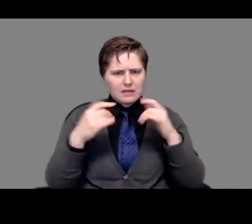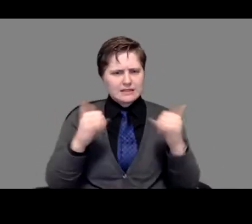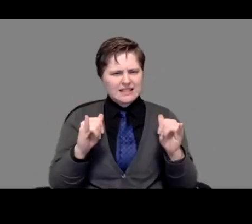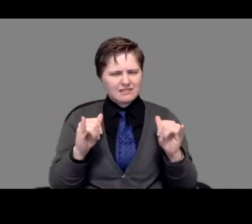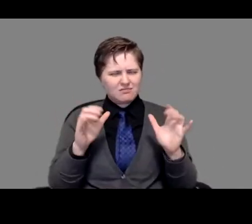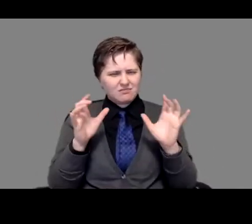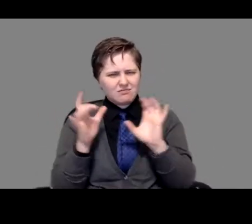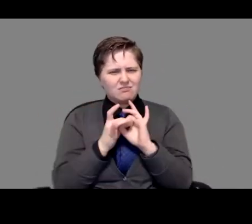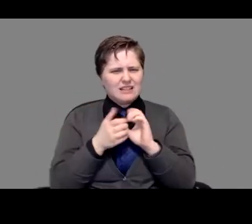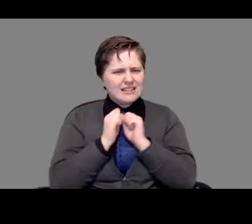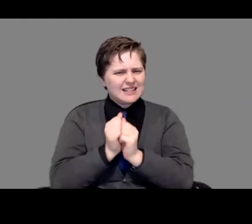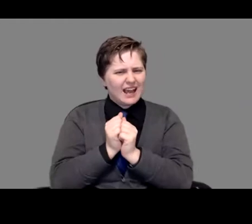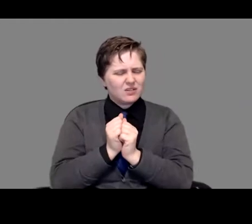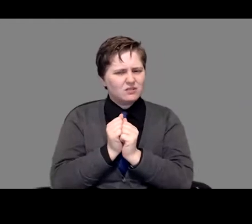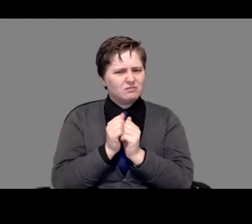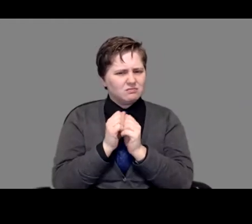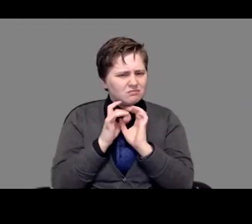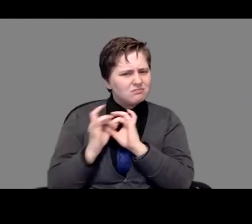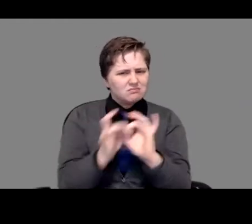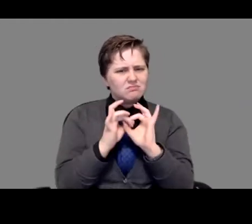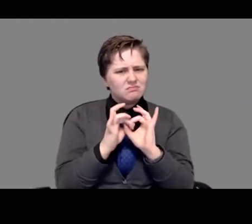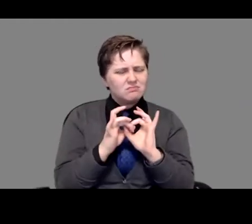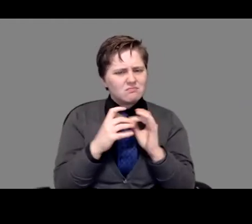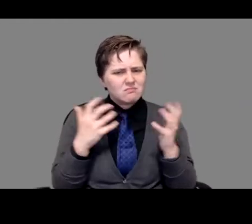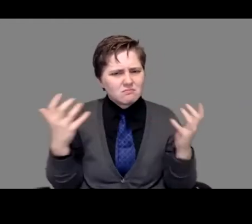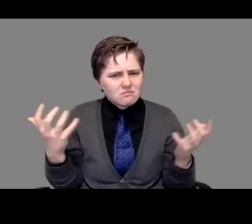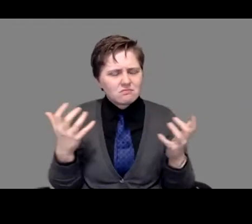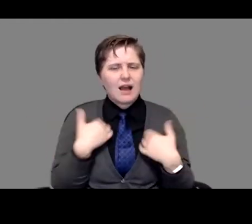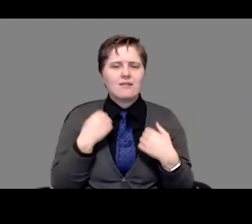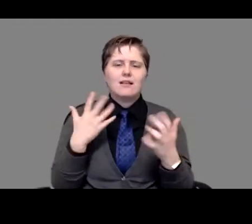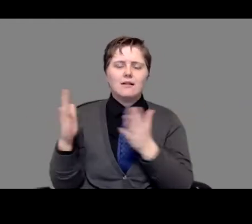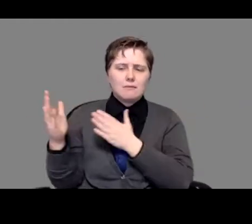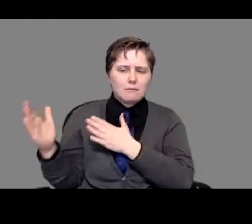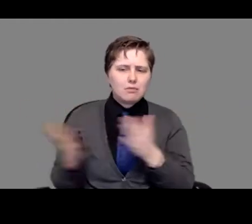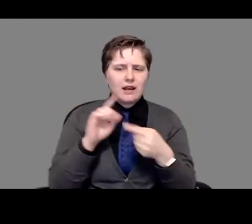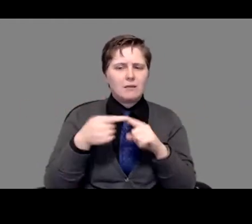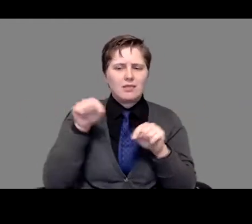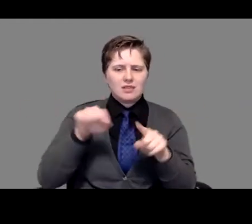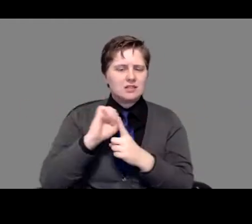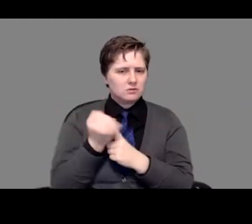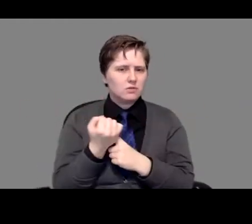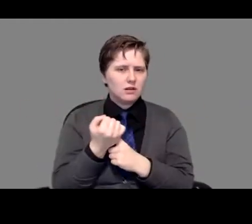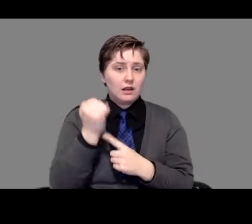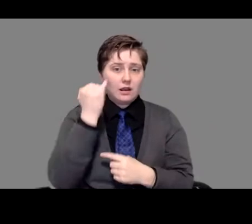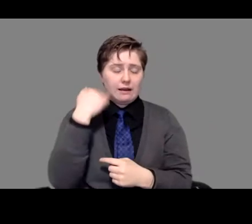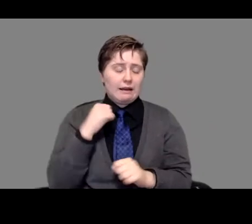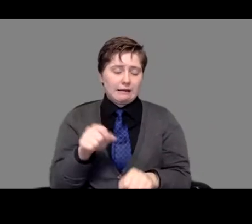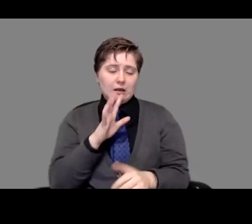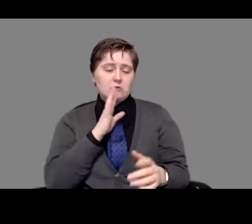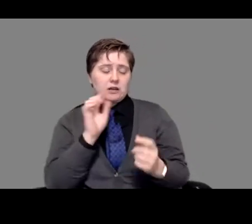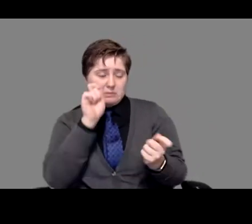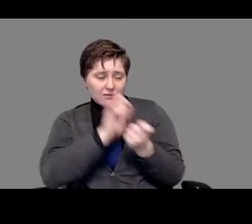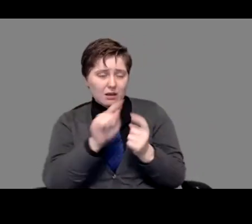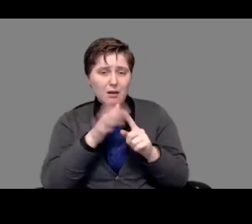together and that connect us. So I think there's a lot of planning around scenarios. If I could speak specifically about your